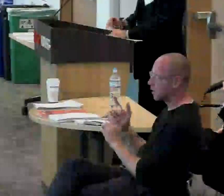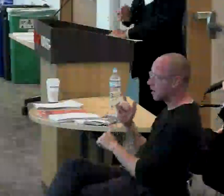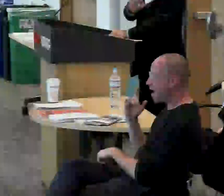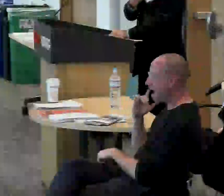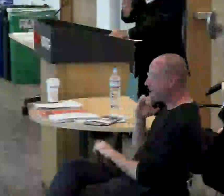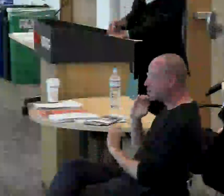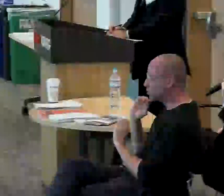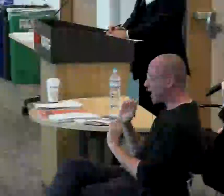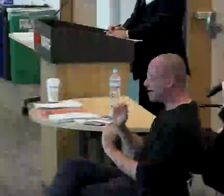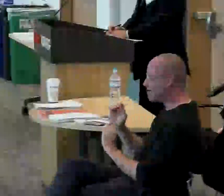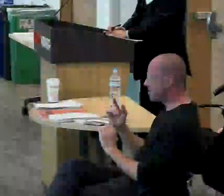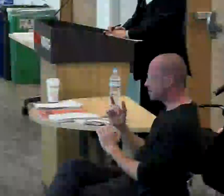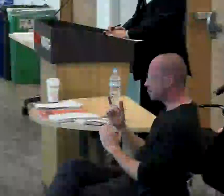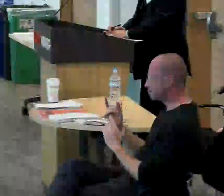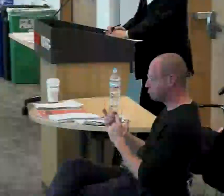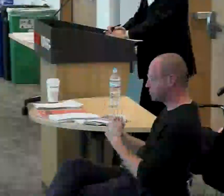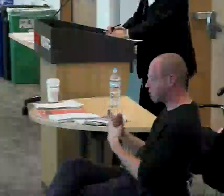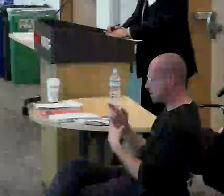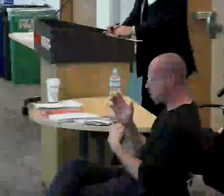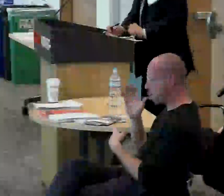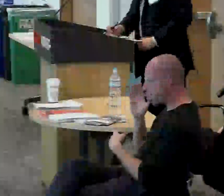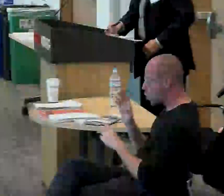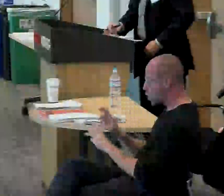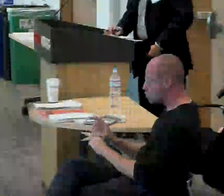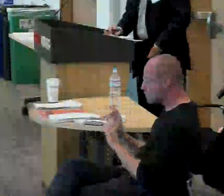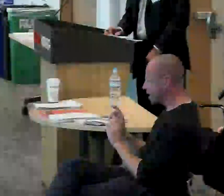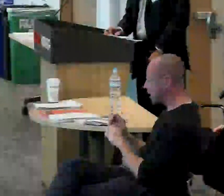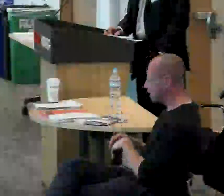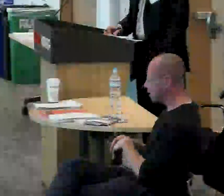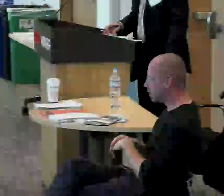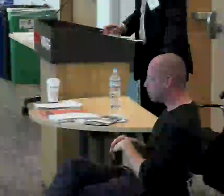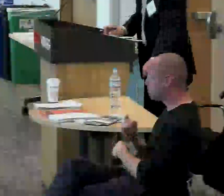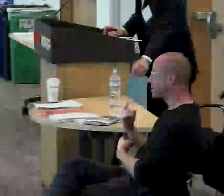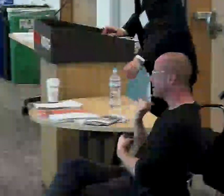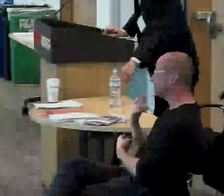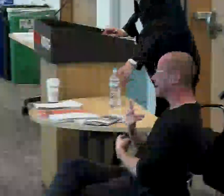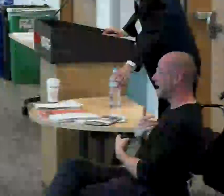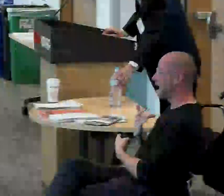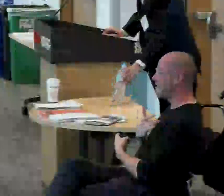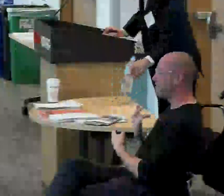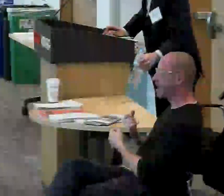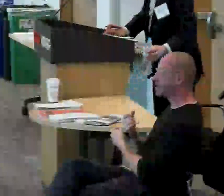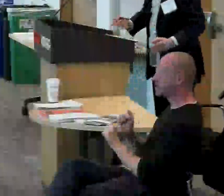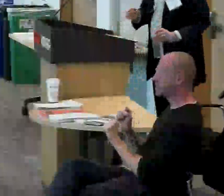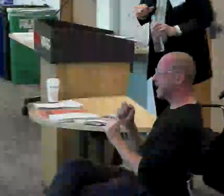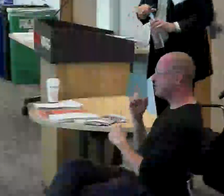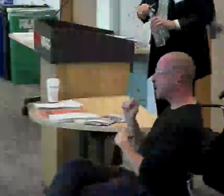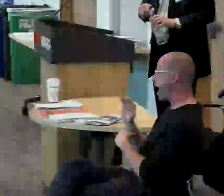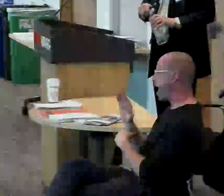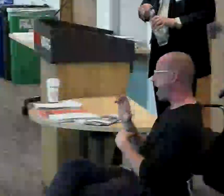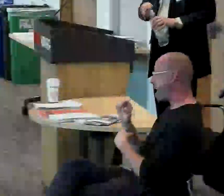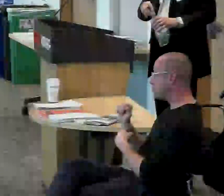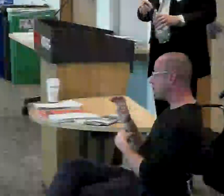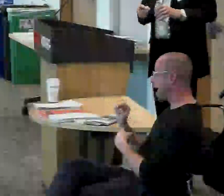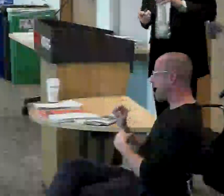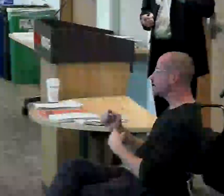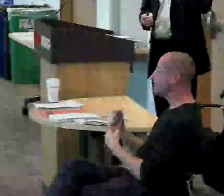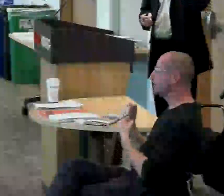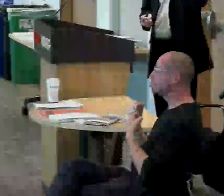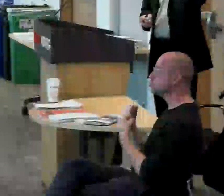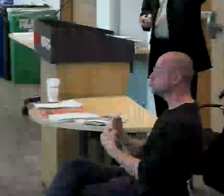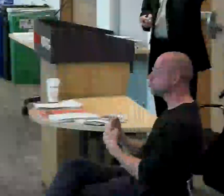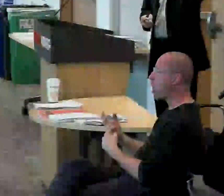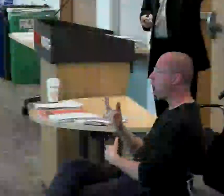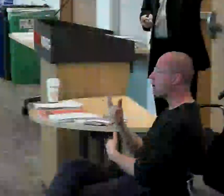about. Tom? Yeah, no, I think we're on pretty safe water for the ABLE Act. It had very strong bipartisan